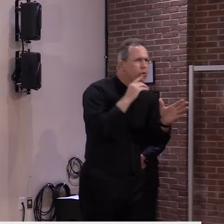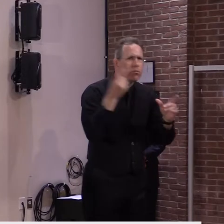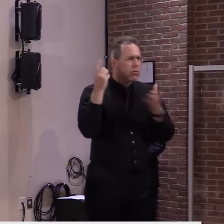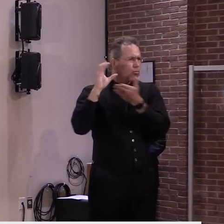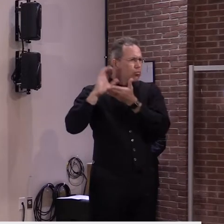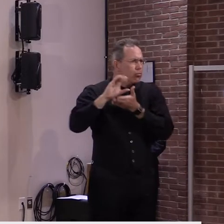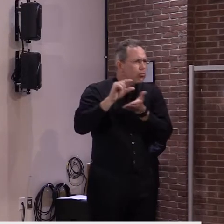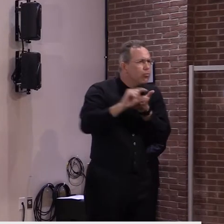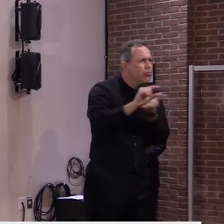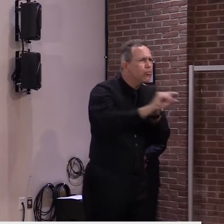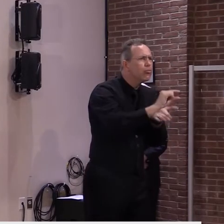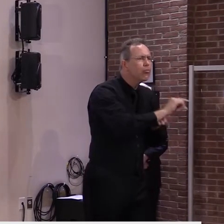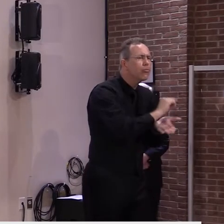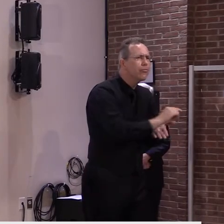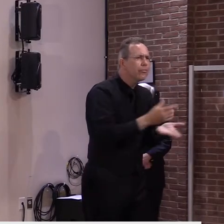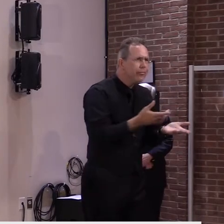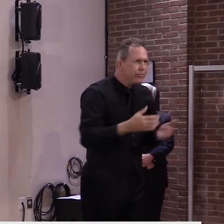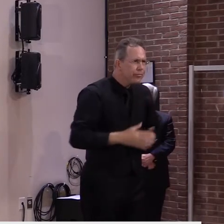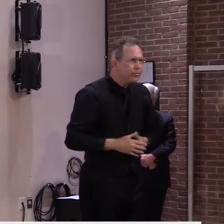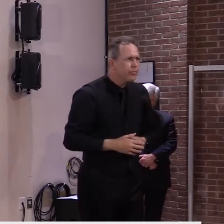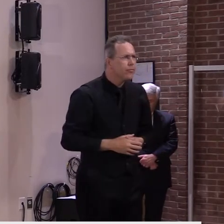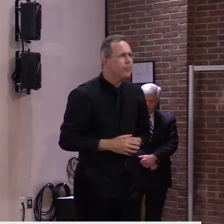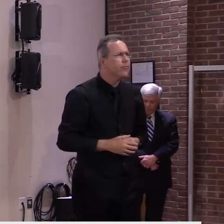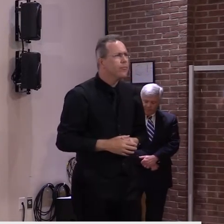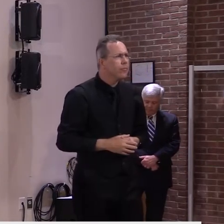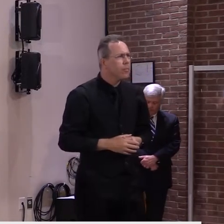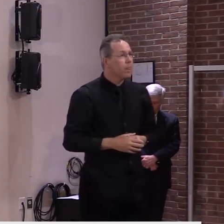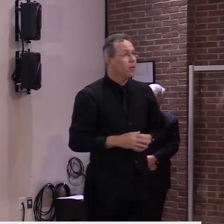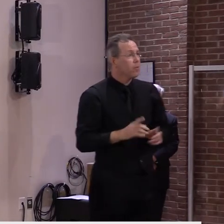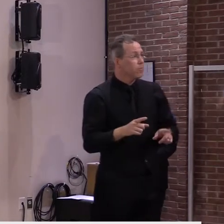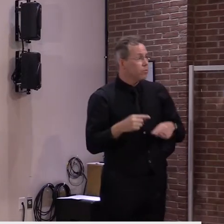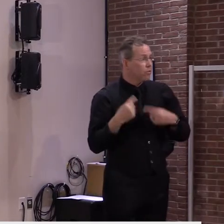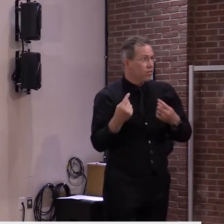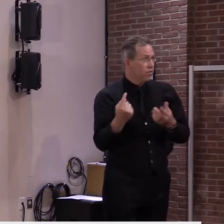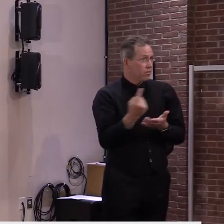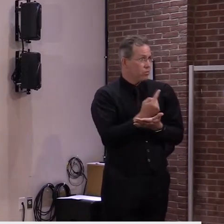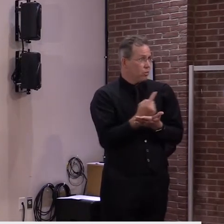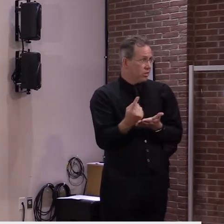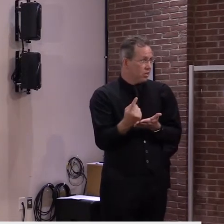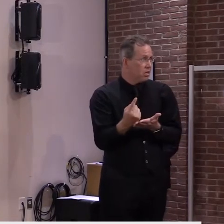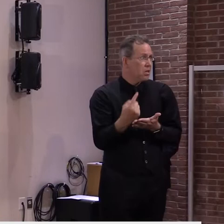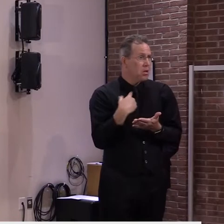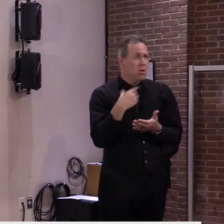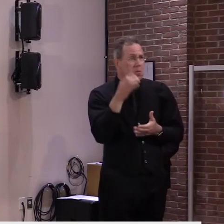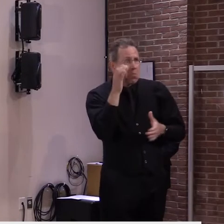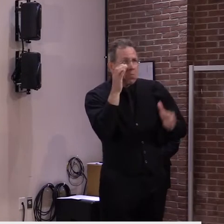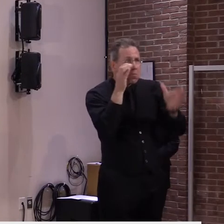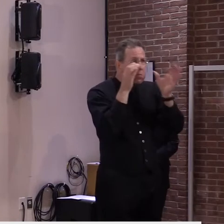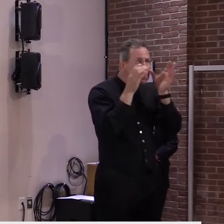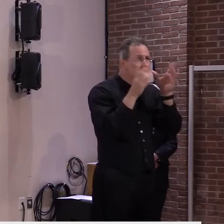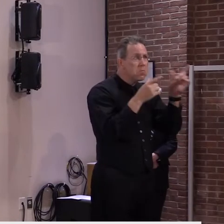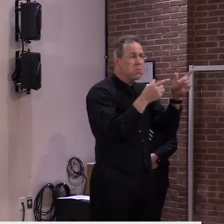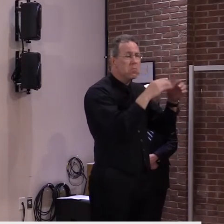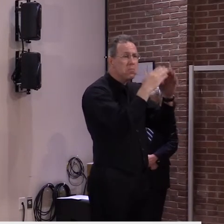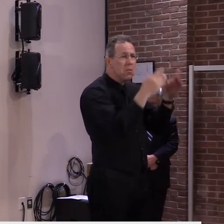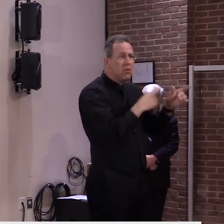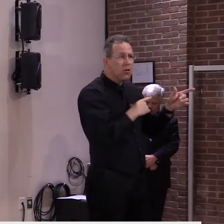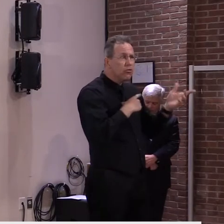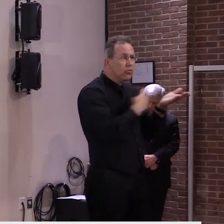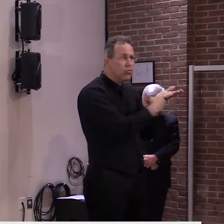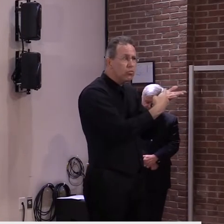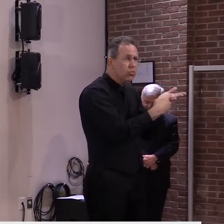I'm from what I've seen over the last week, we've made significant strides in that regard as well. And it seems as though